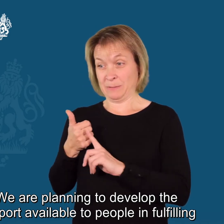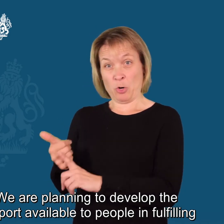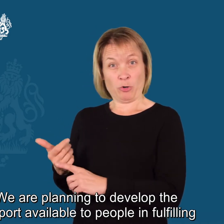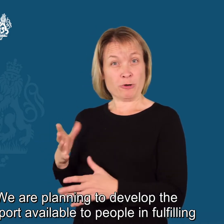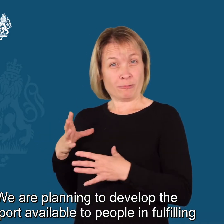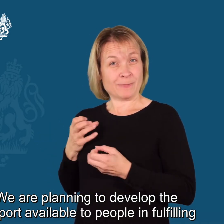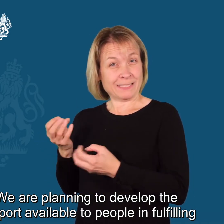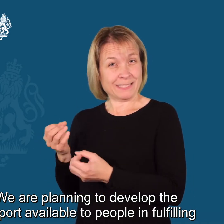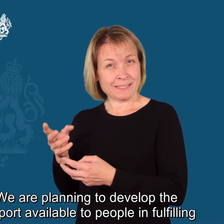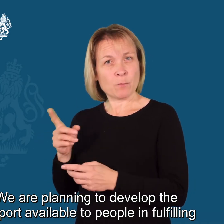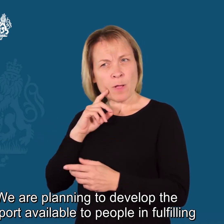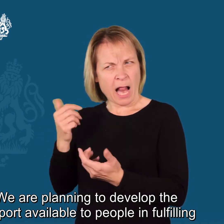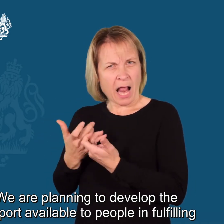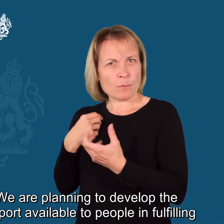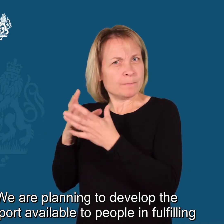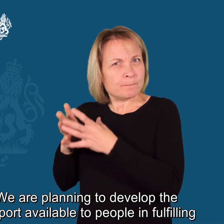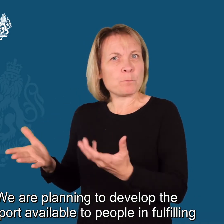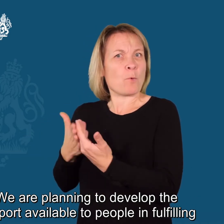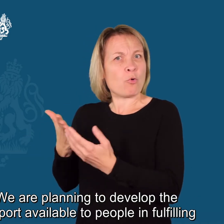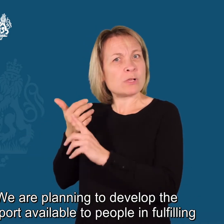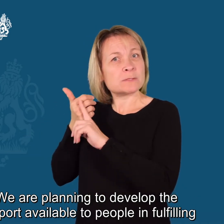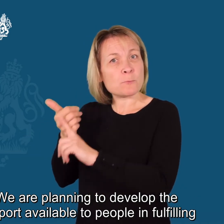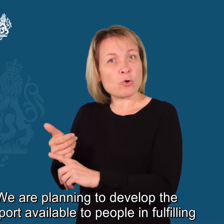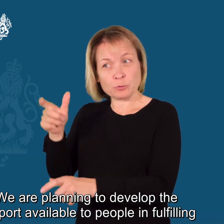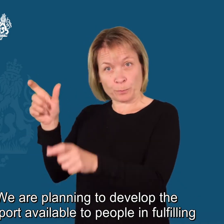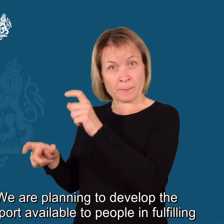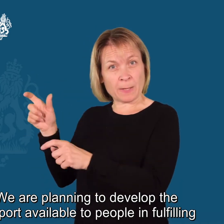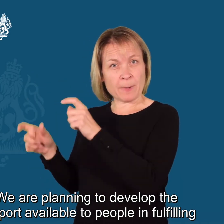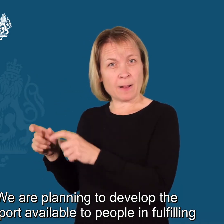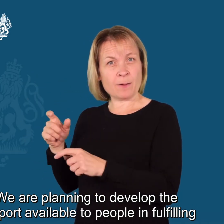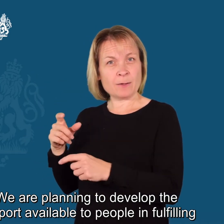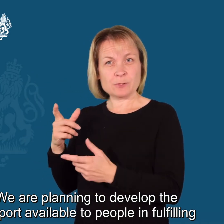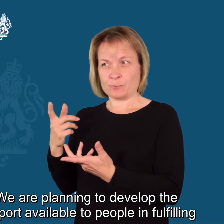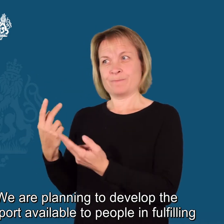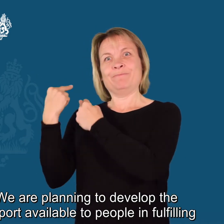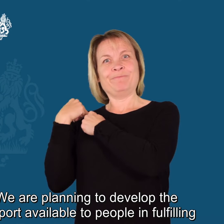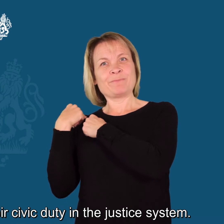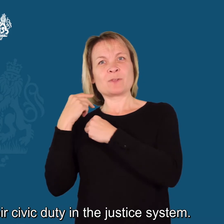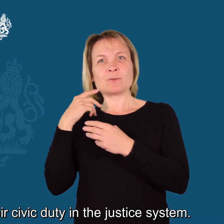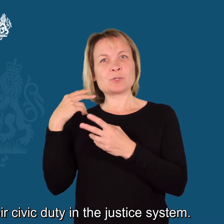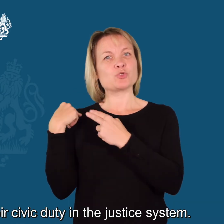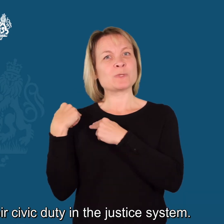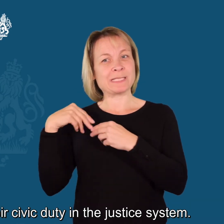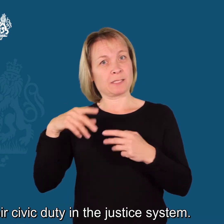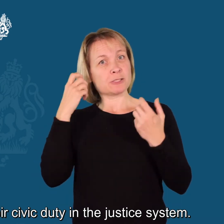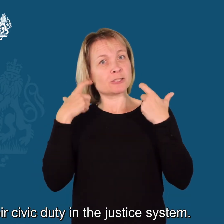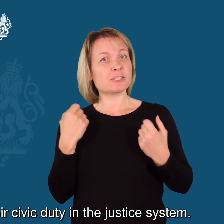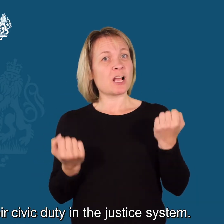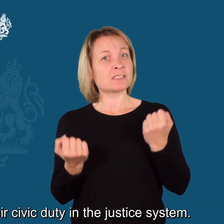We are planning to develop the support available to people in fulfilling their civic duty in the justice system.